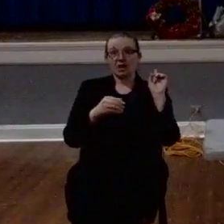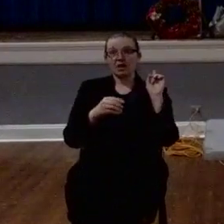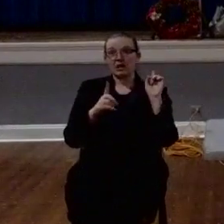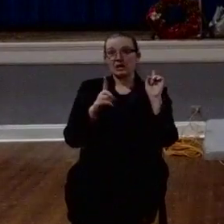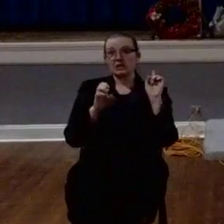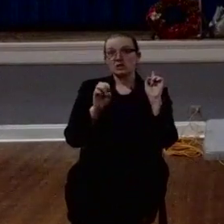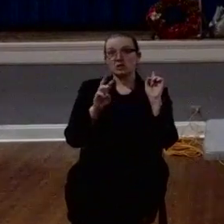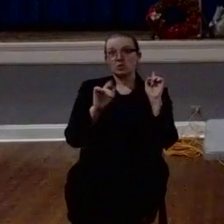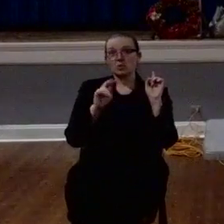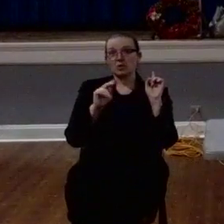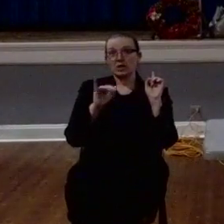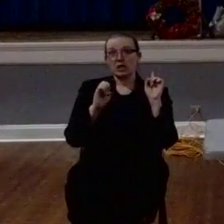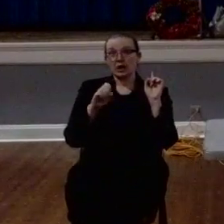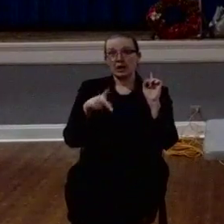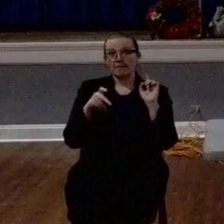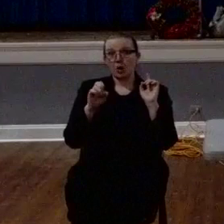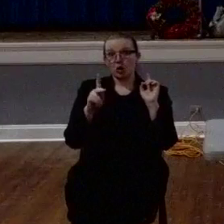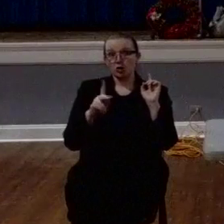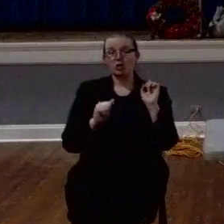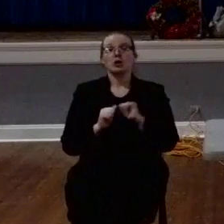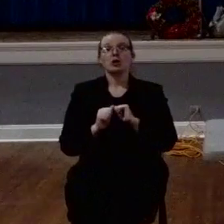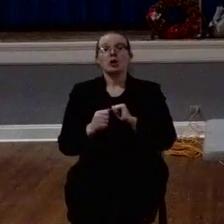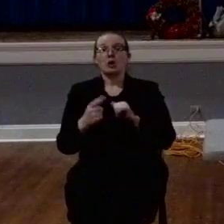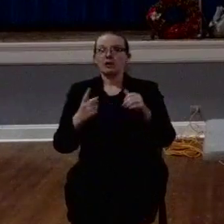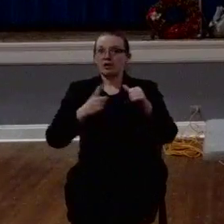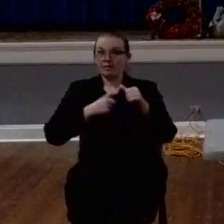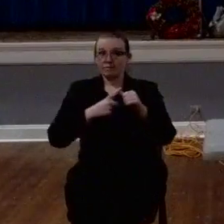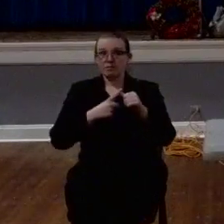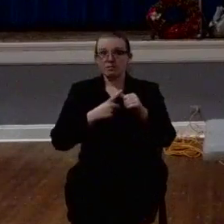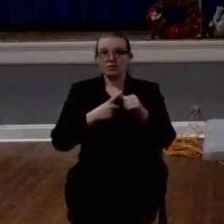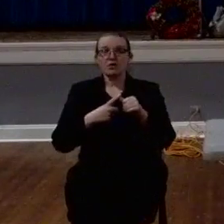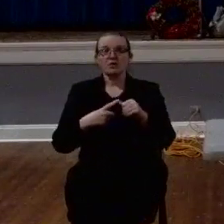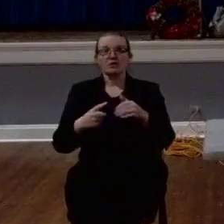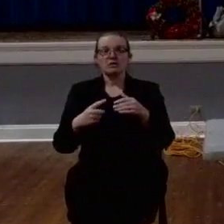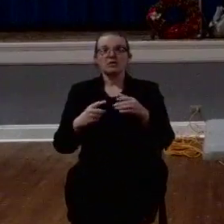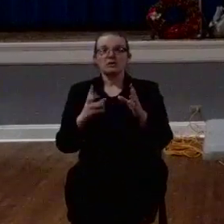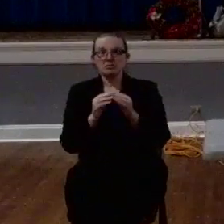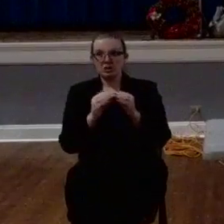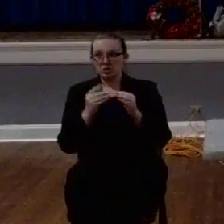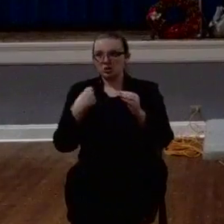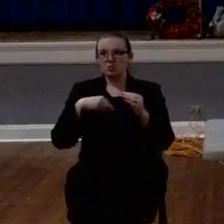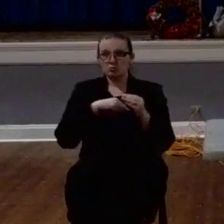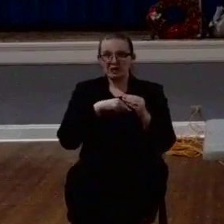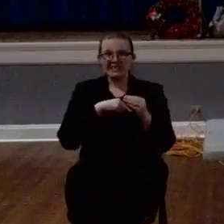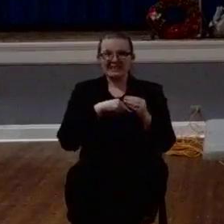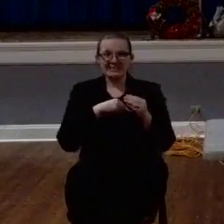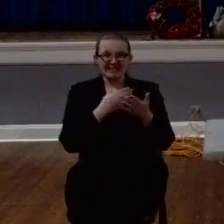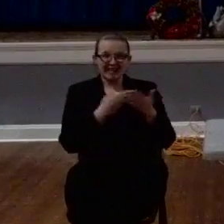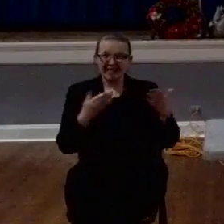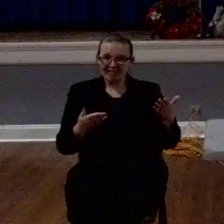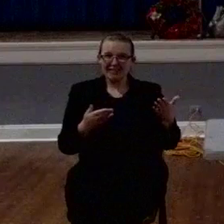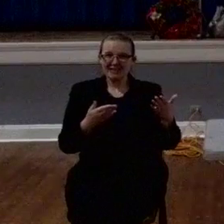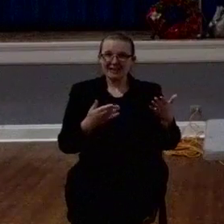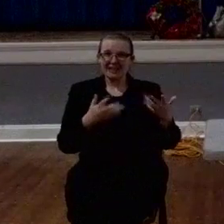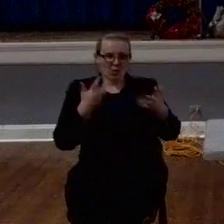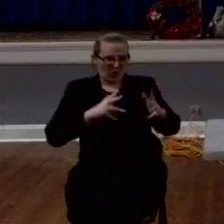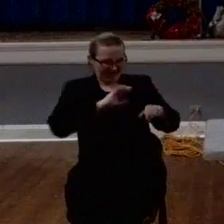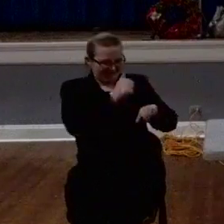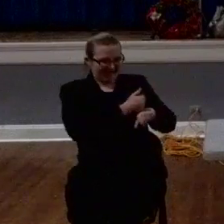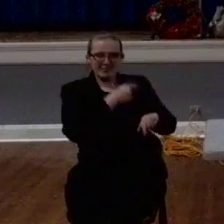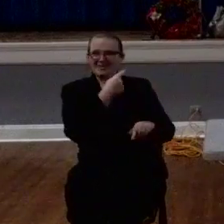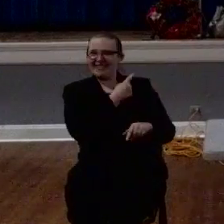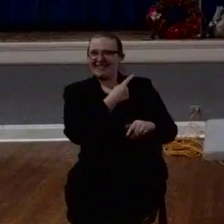actually under development. And in one of the first meetings, we talked about a lot of the amenities there. We didn't want to repeat that here. There's the